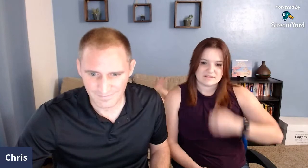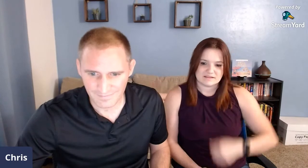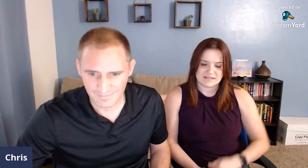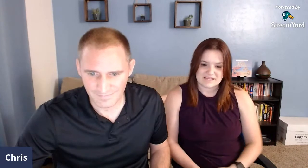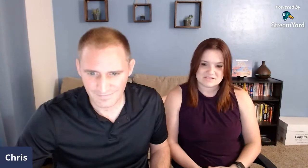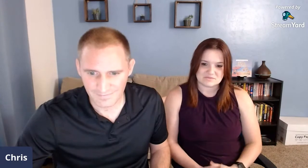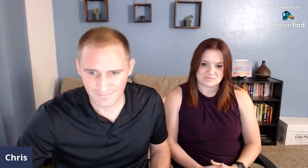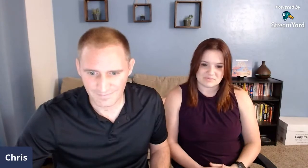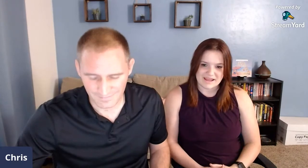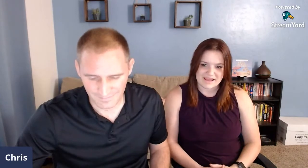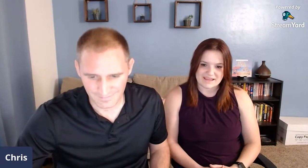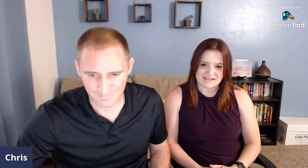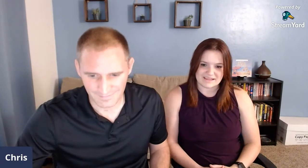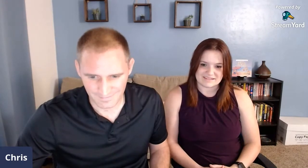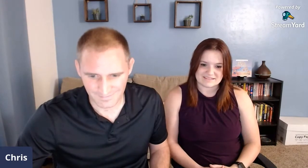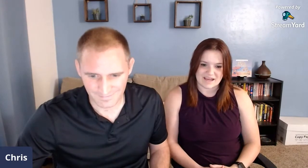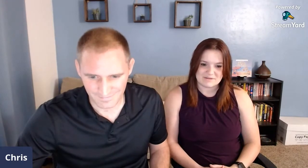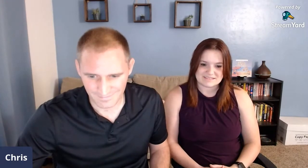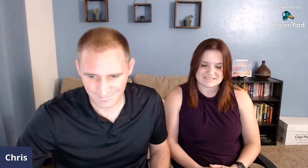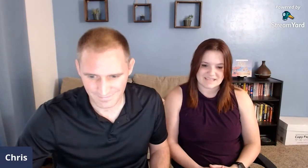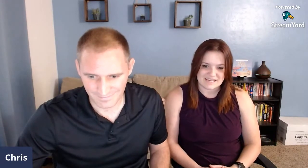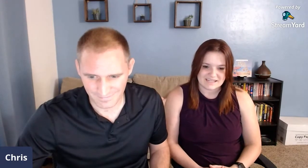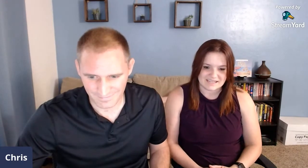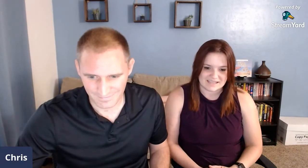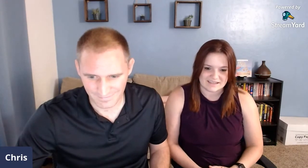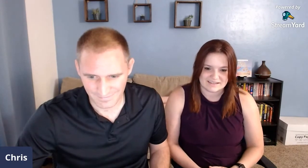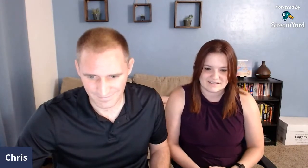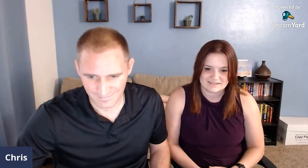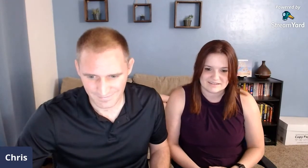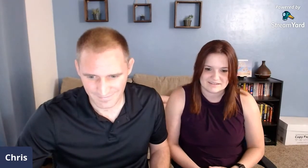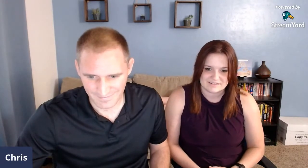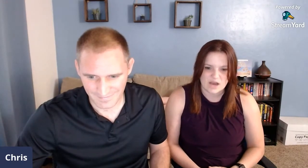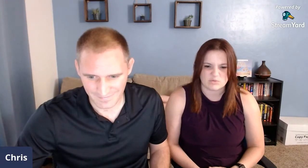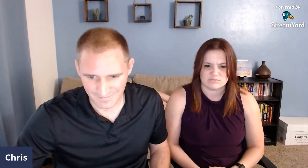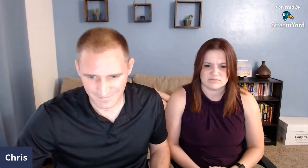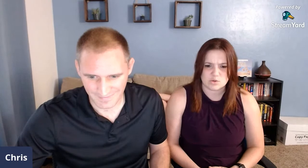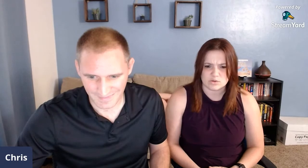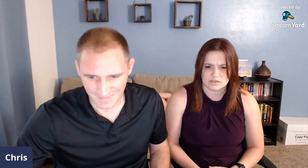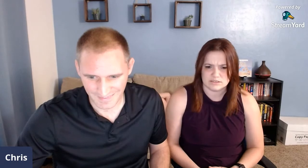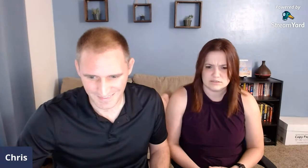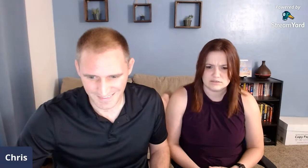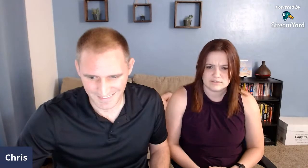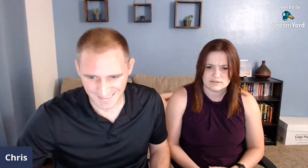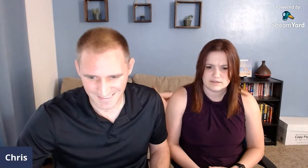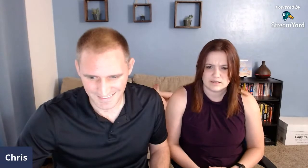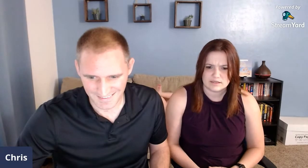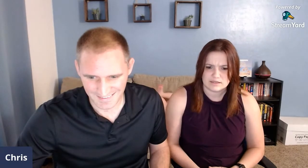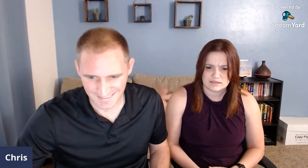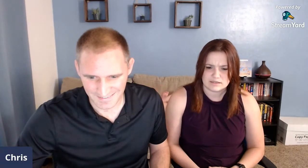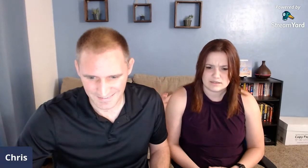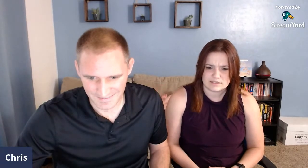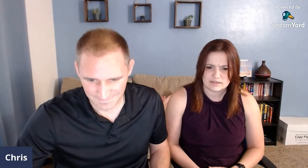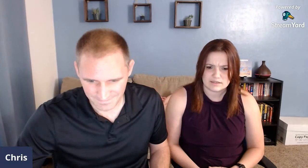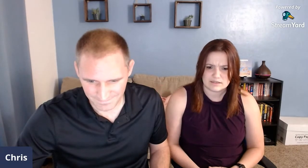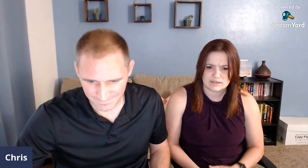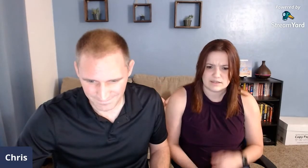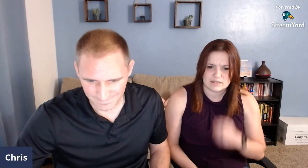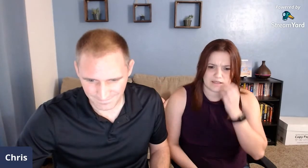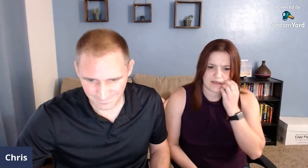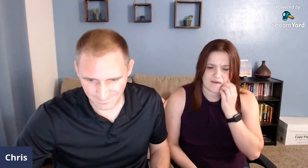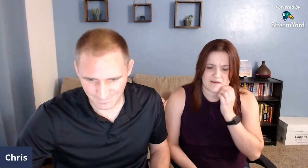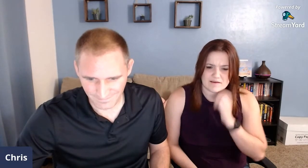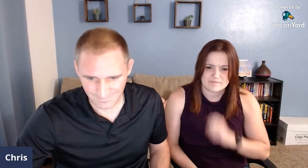here. That's great. How exciting. Fern. Oh, cool. I think it was maybe like $3 for